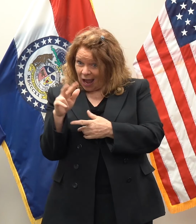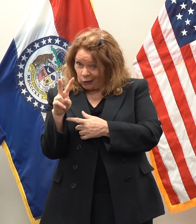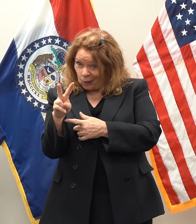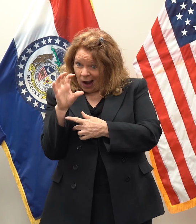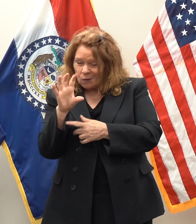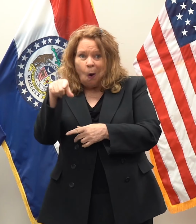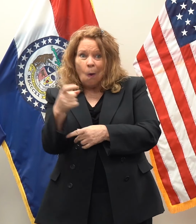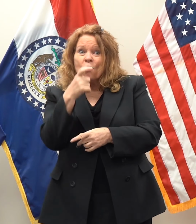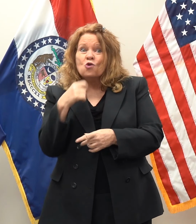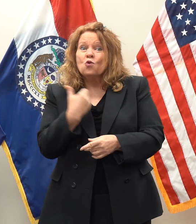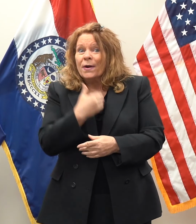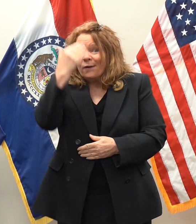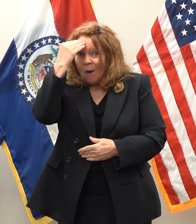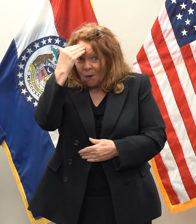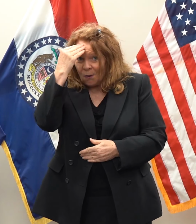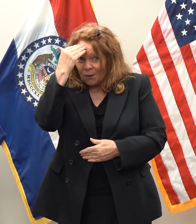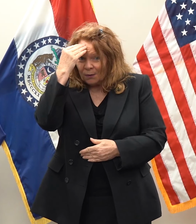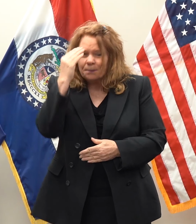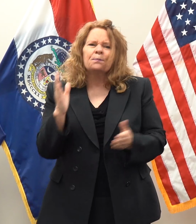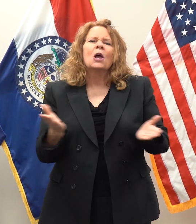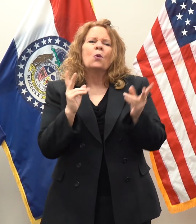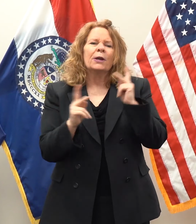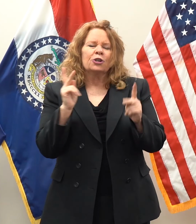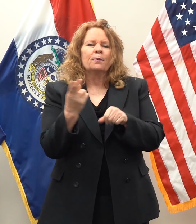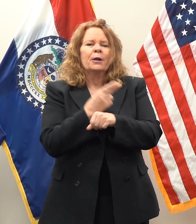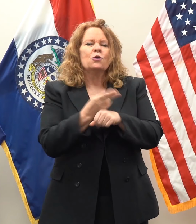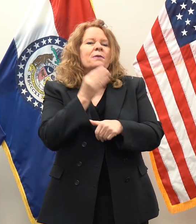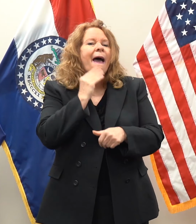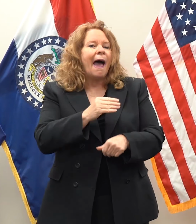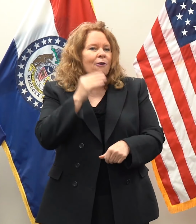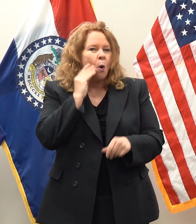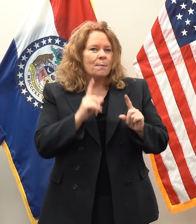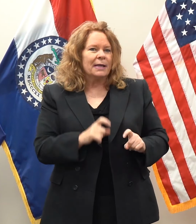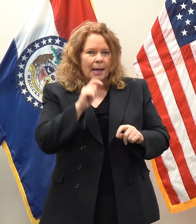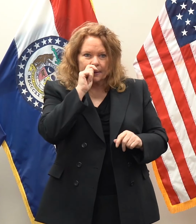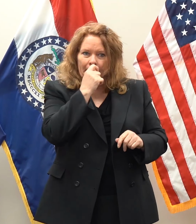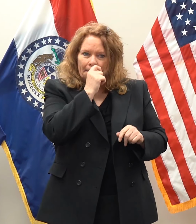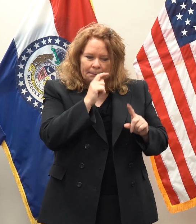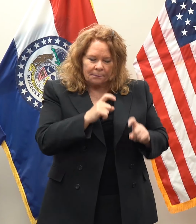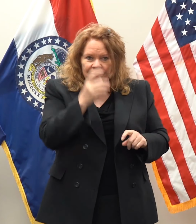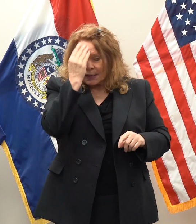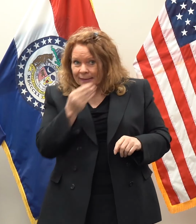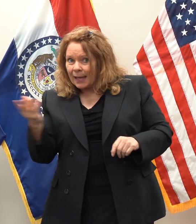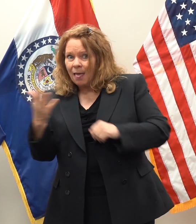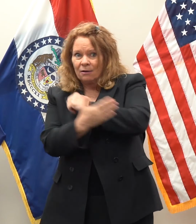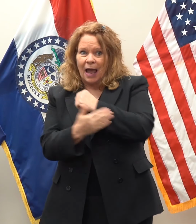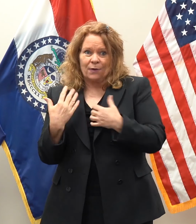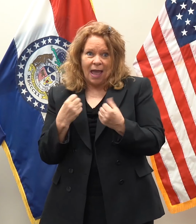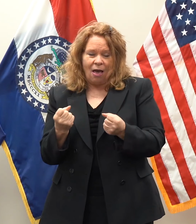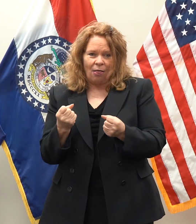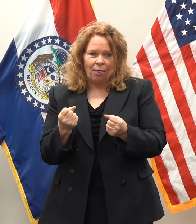know about. While we encourage individuals to use the at-home antigen test and report that to the county health department, it's